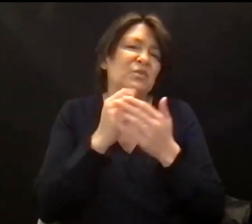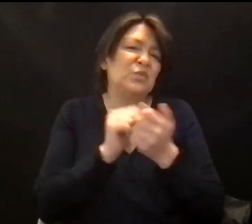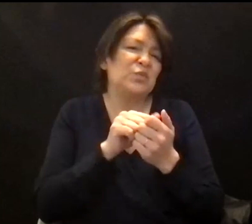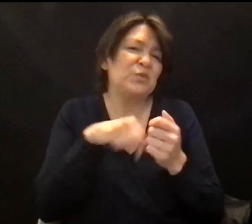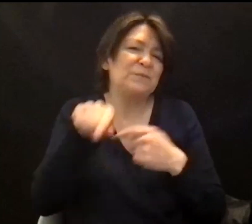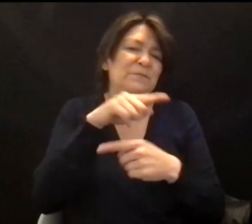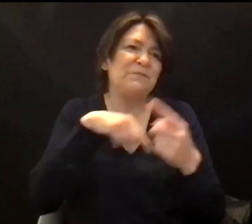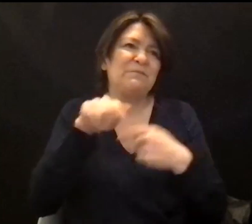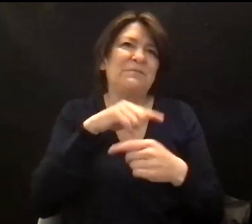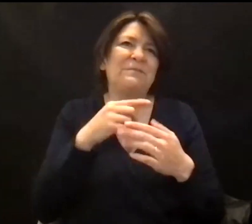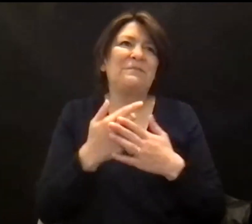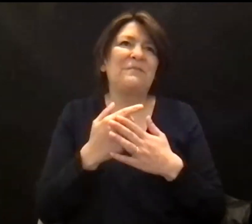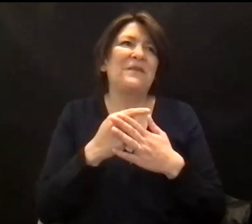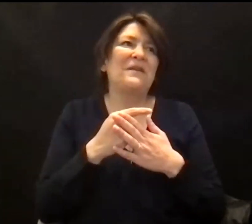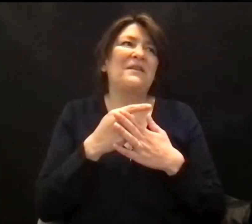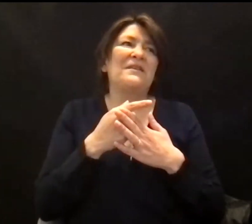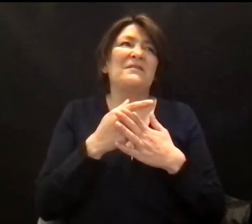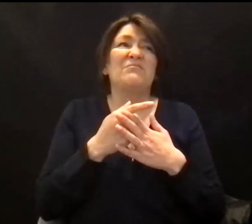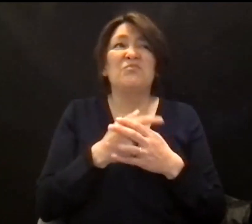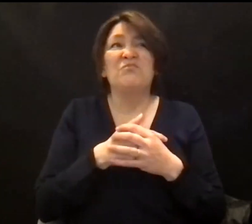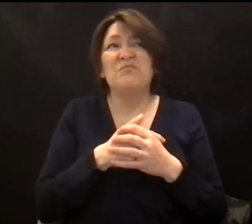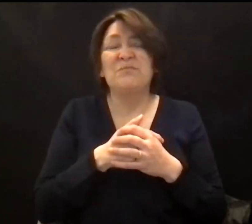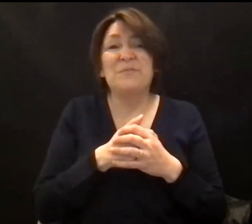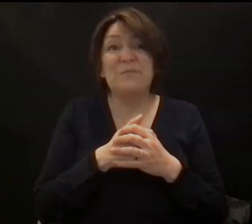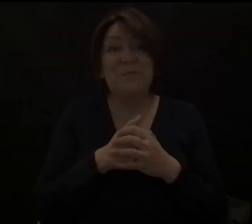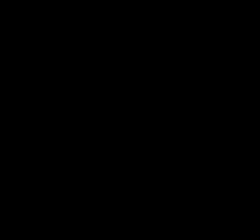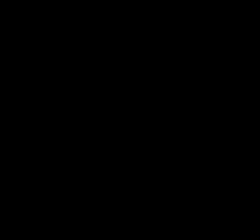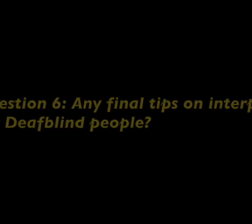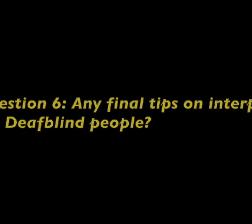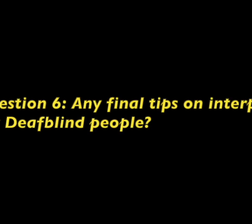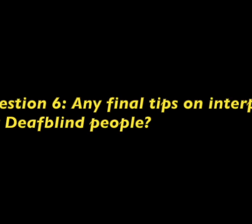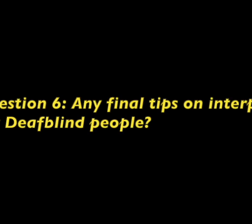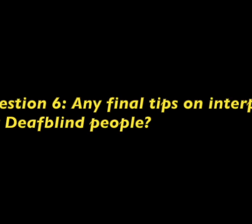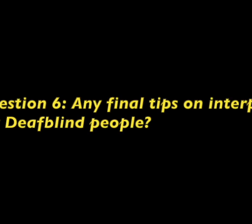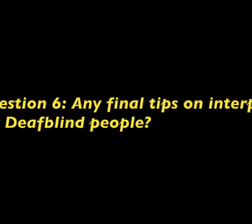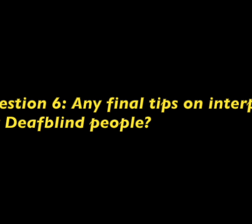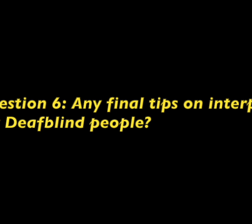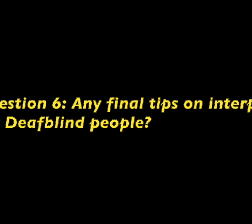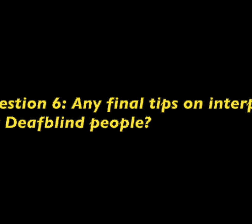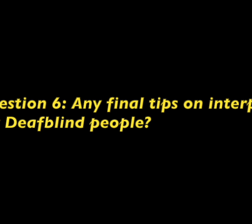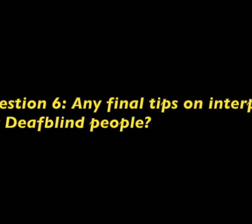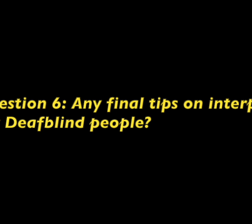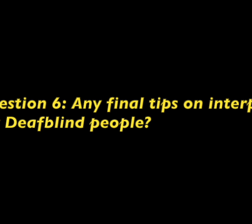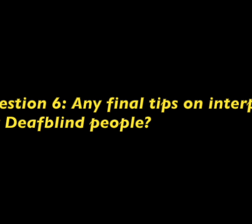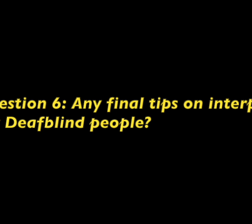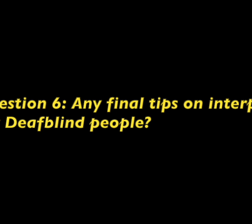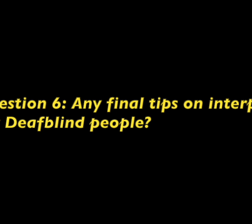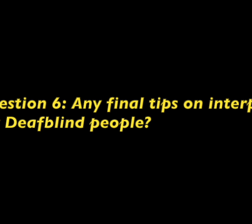So deaf events, deaf contexts, I would use a deaf interpreter. Question 6. Any final tips on interpreting